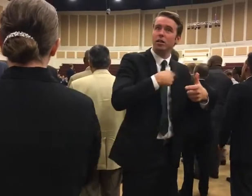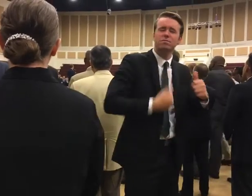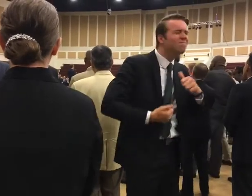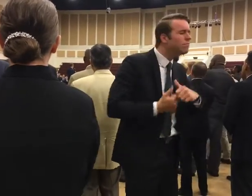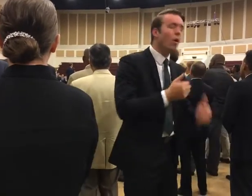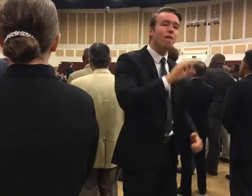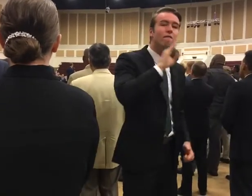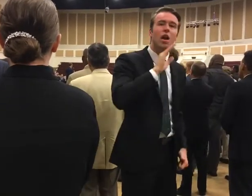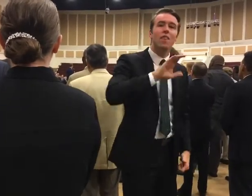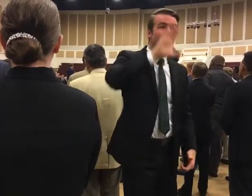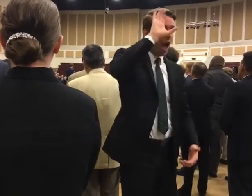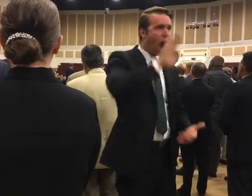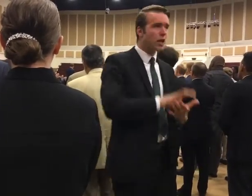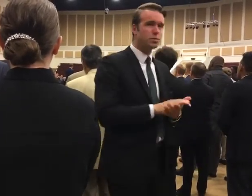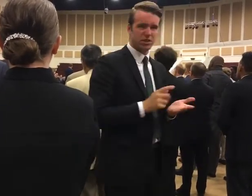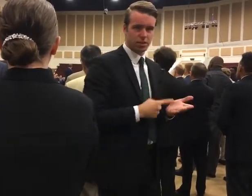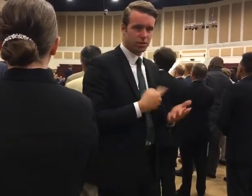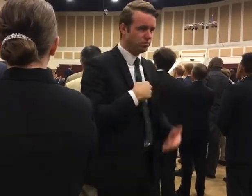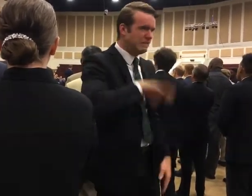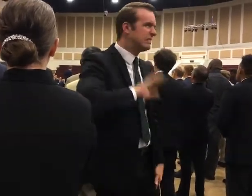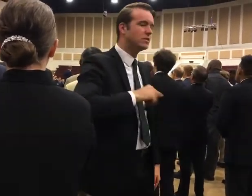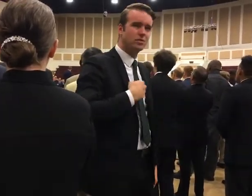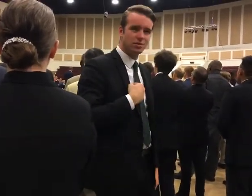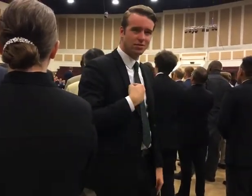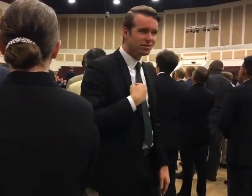The husbands kind of tick me off sometimes.